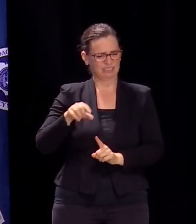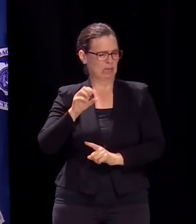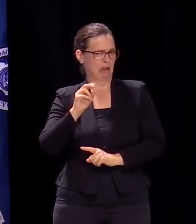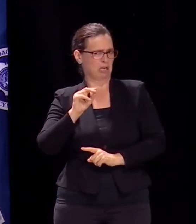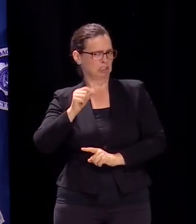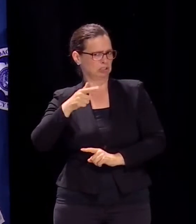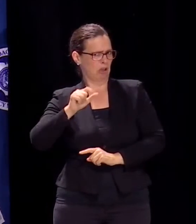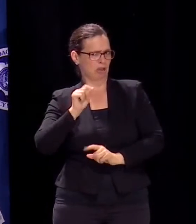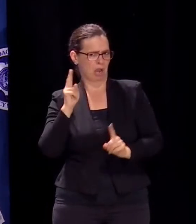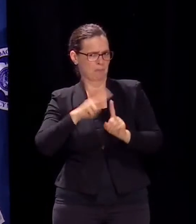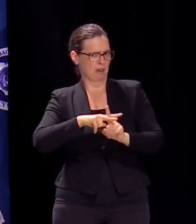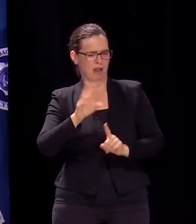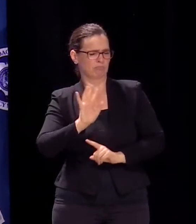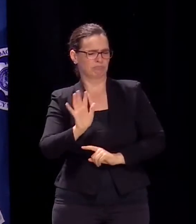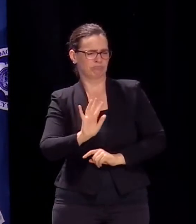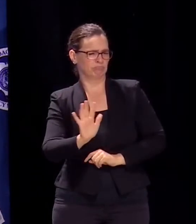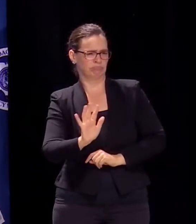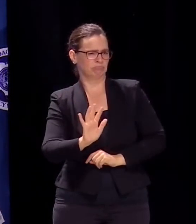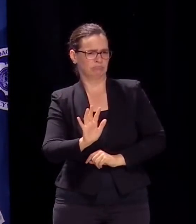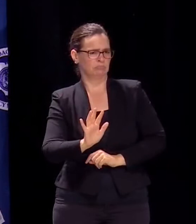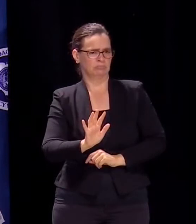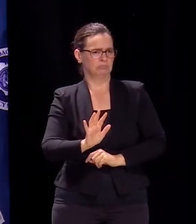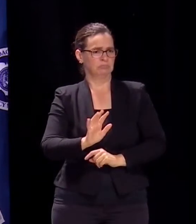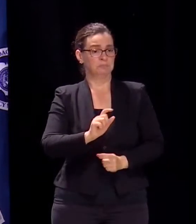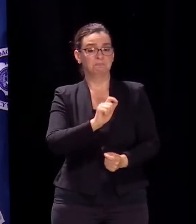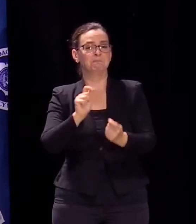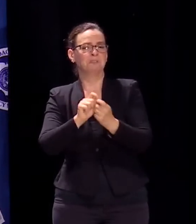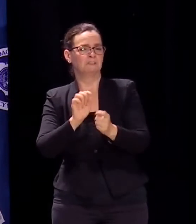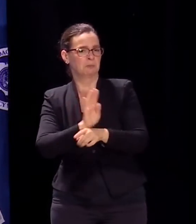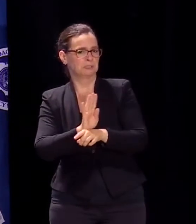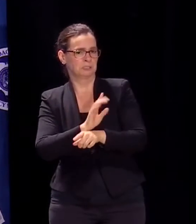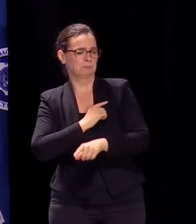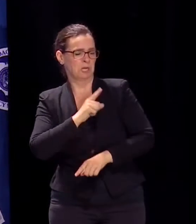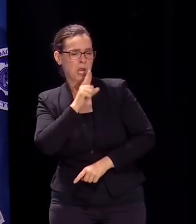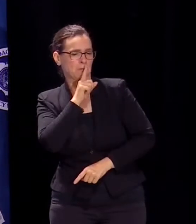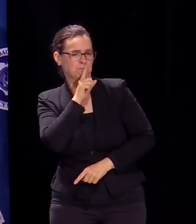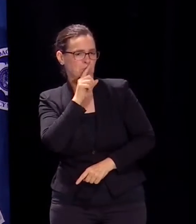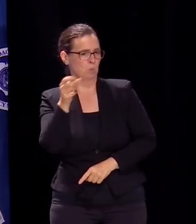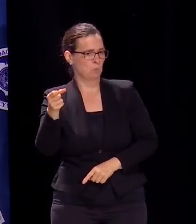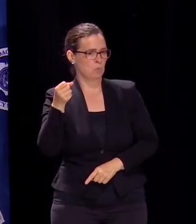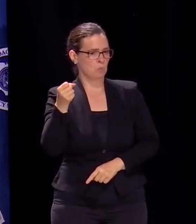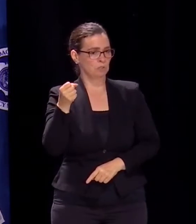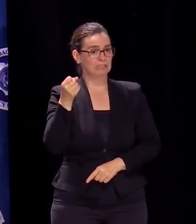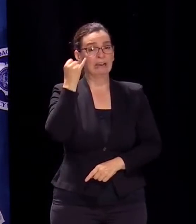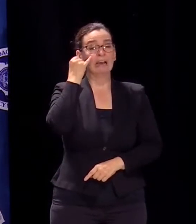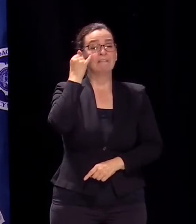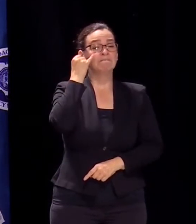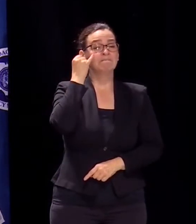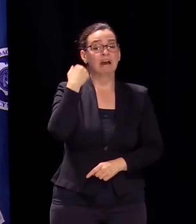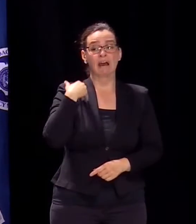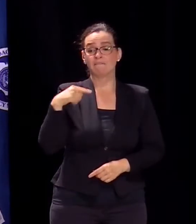the whole time is we haven't talked about specific businesses unless there is a gap of investigation.